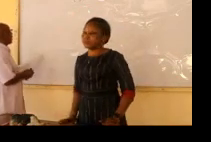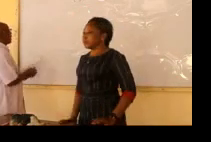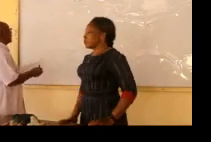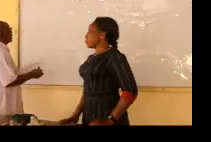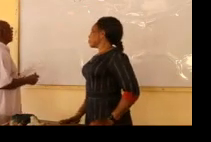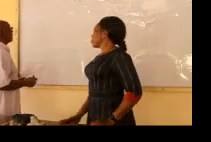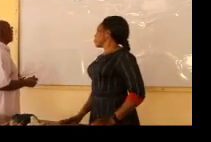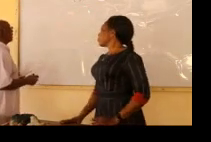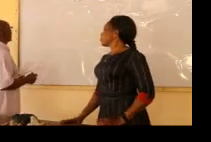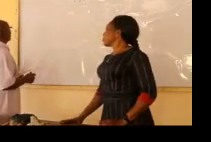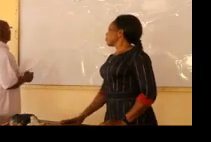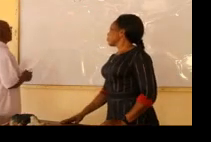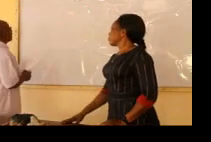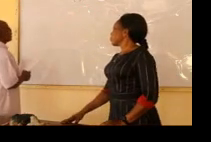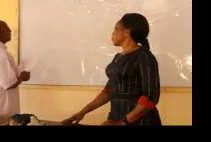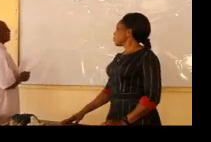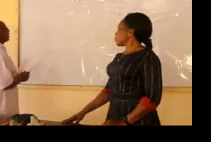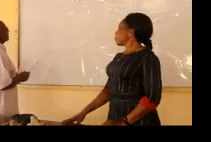Okay?